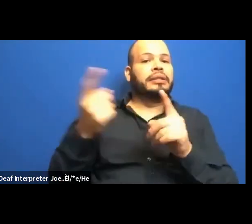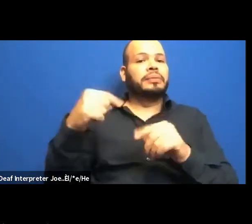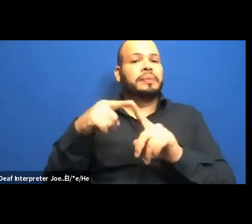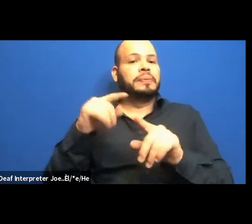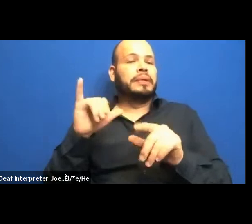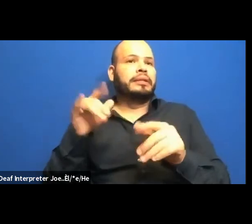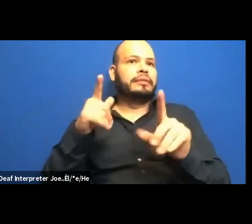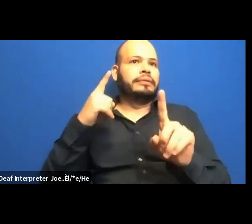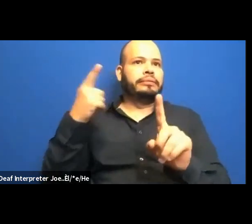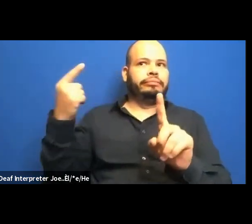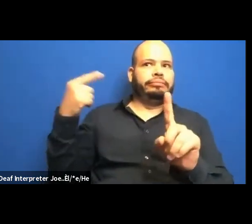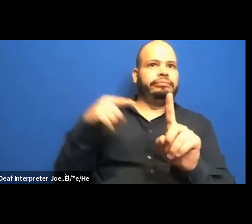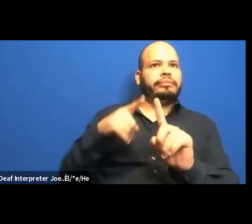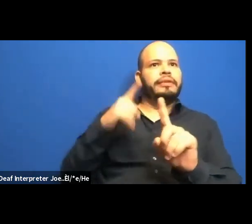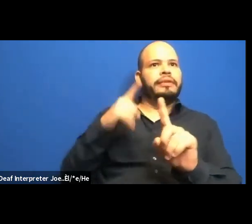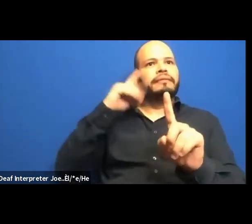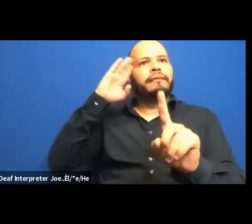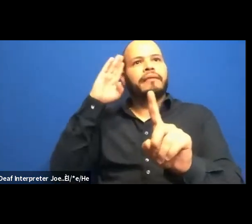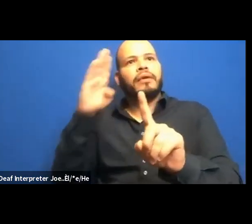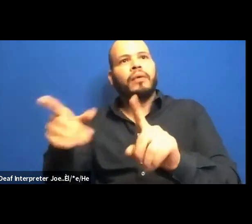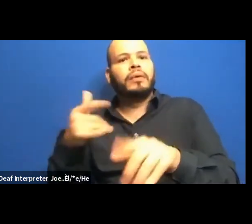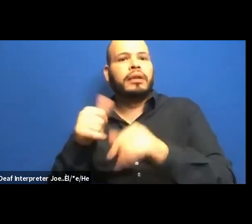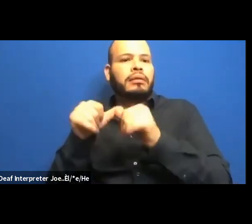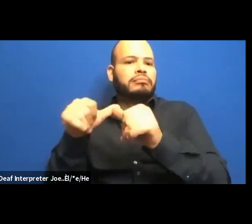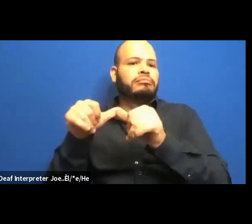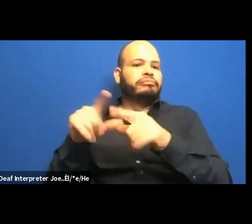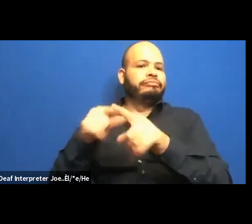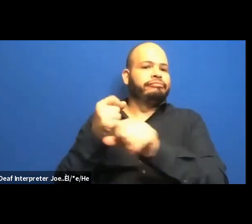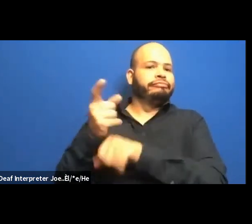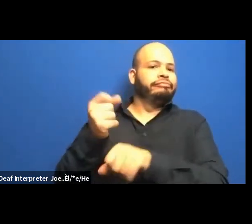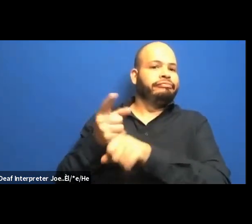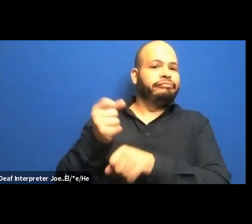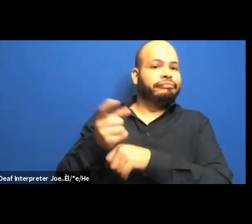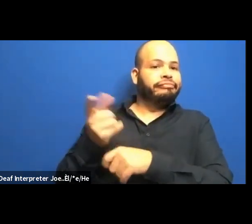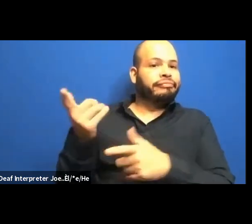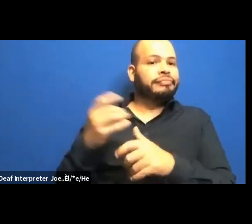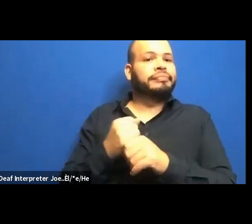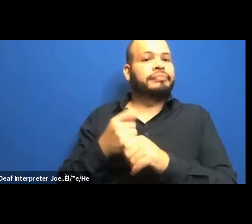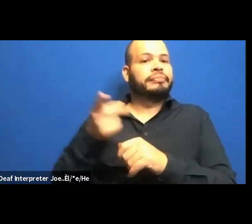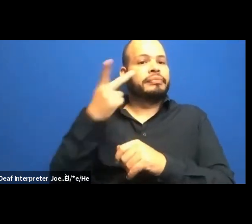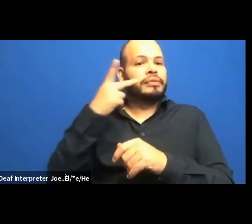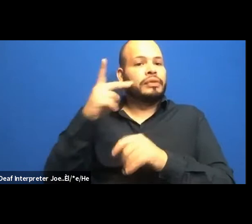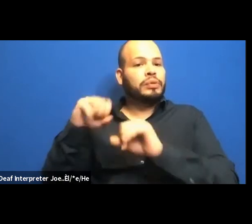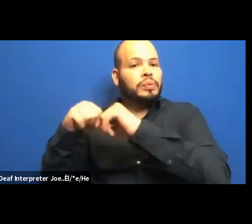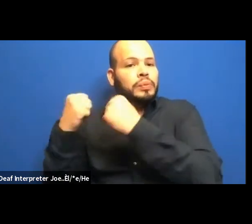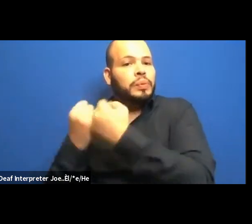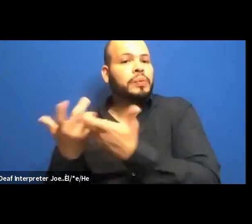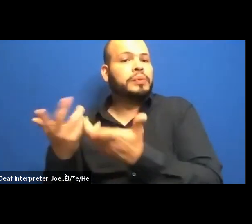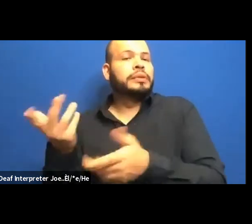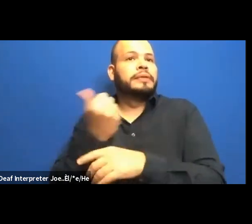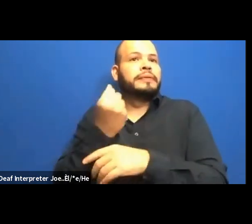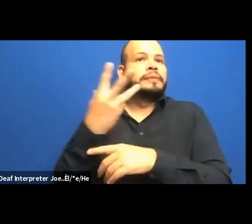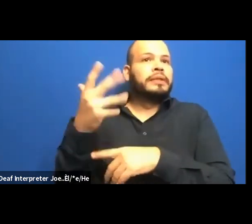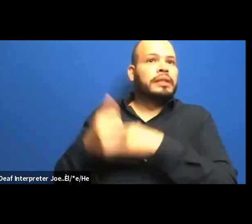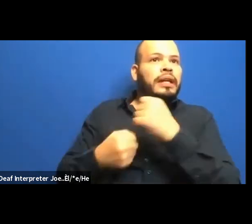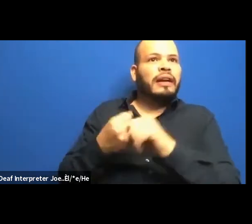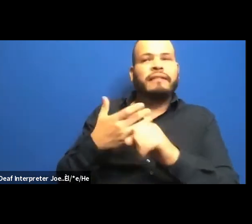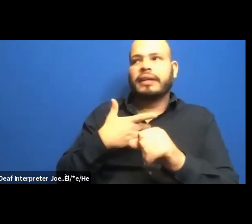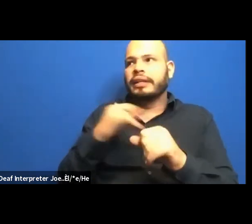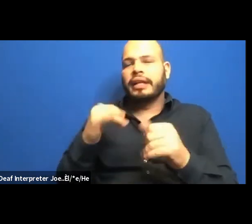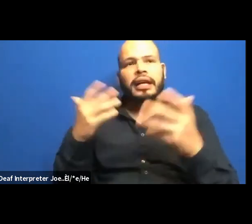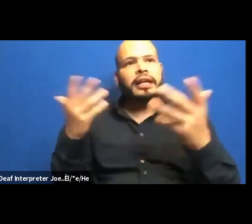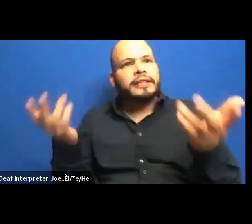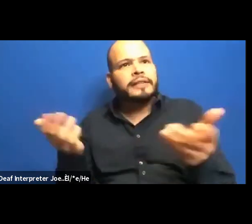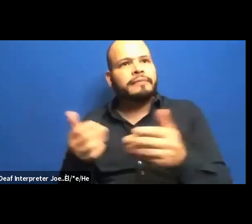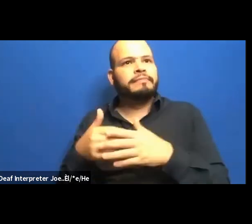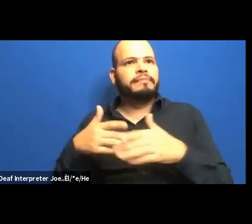way after we're even gone. And I feel like young people just aren't given the opportunities to actually be